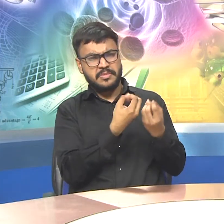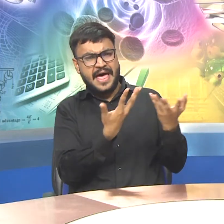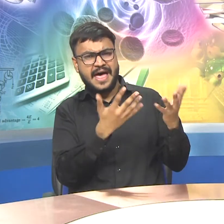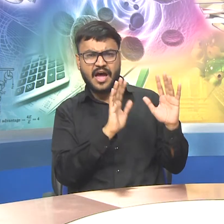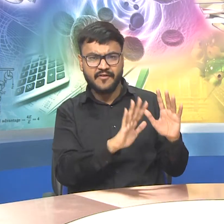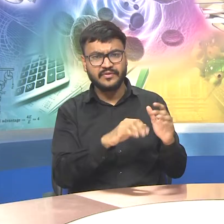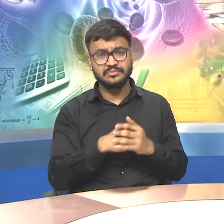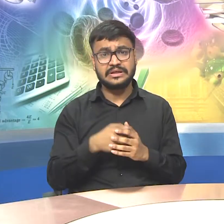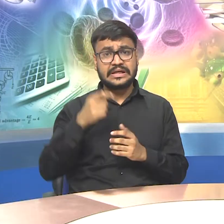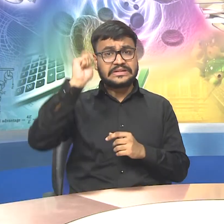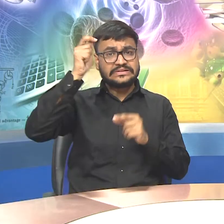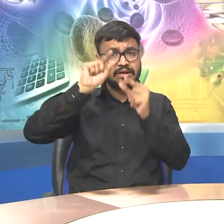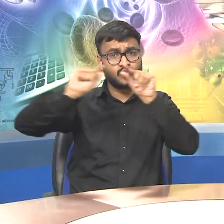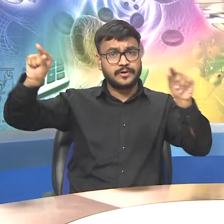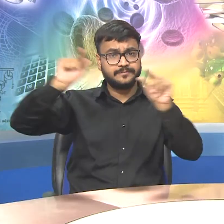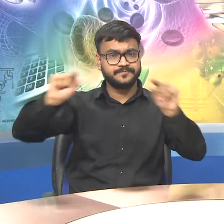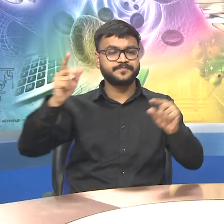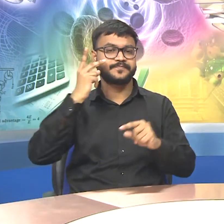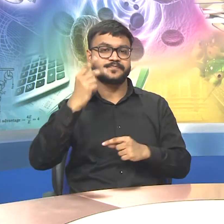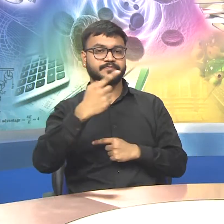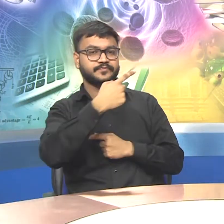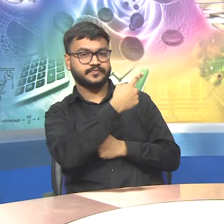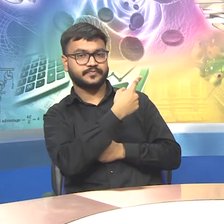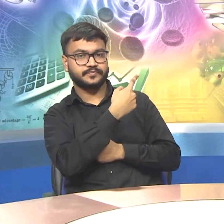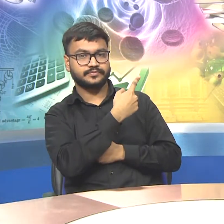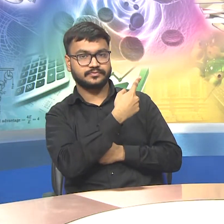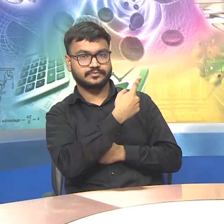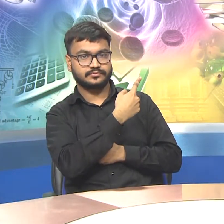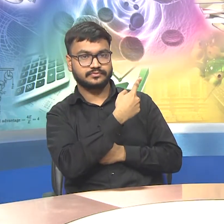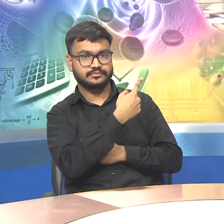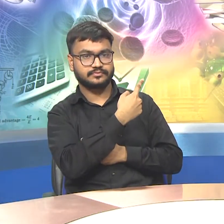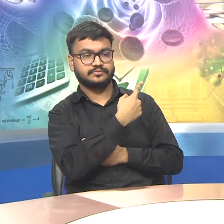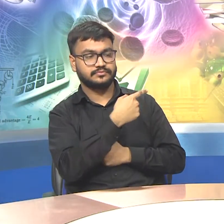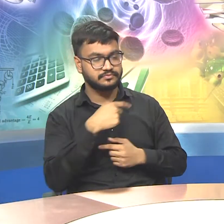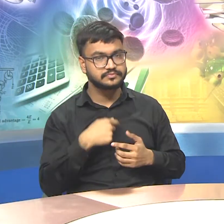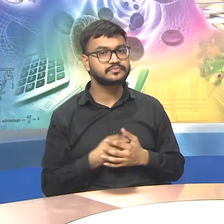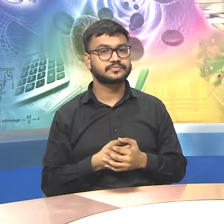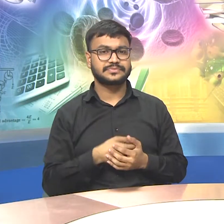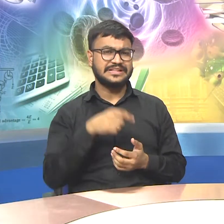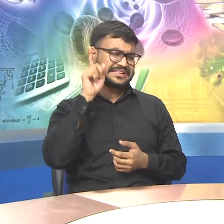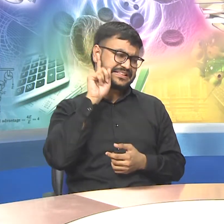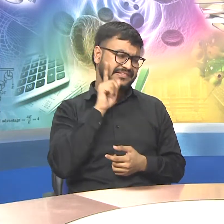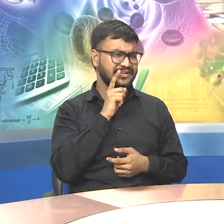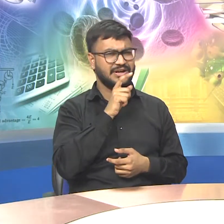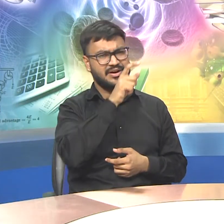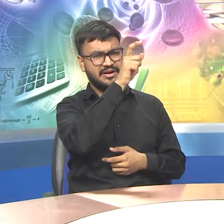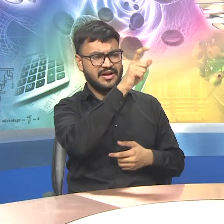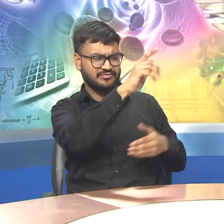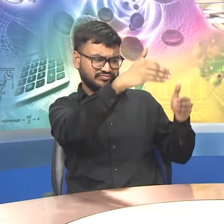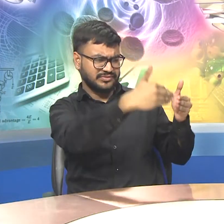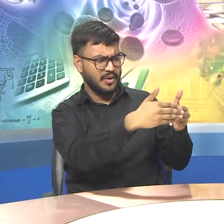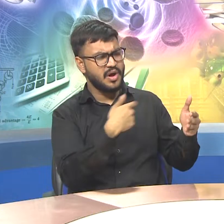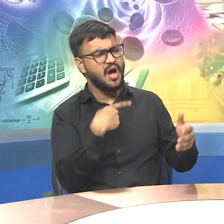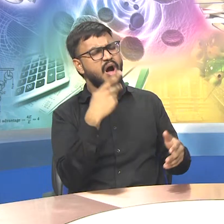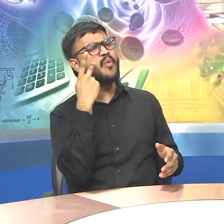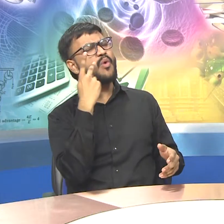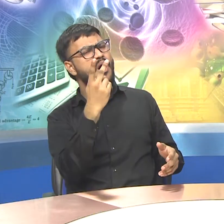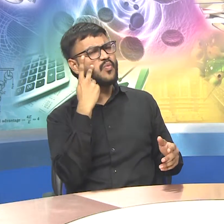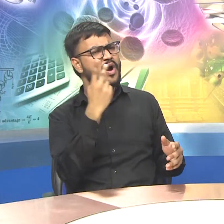if we had met a deaf person multiple times, so we can also use the sign of